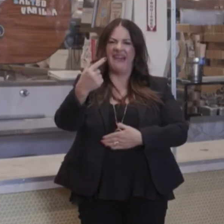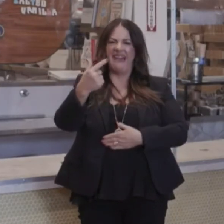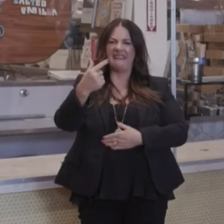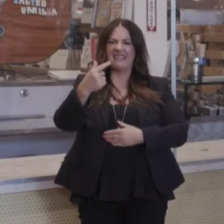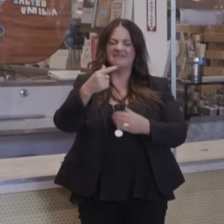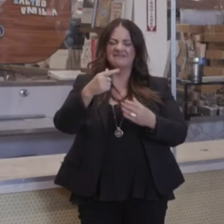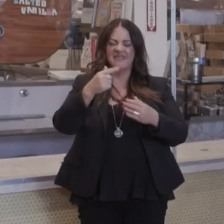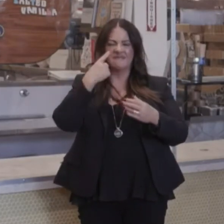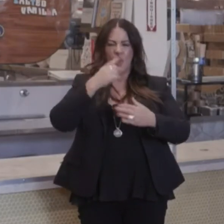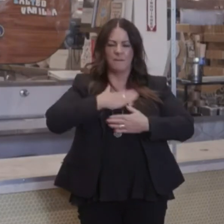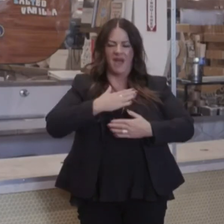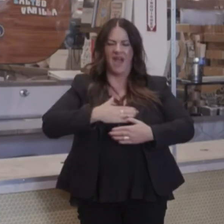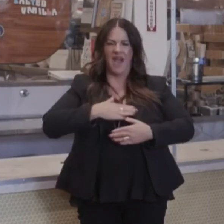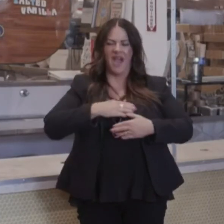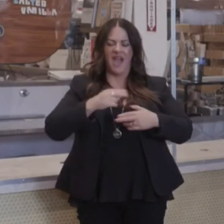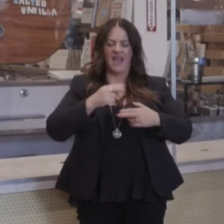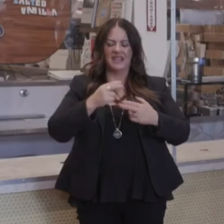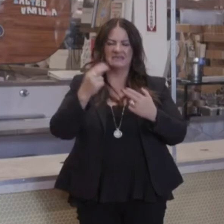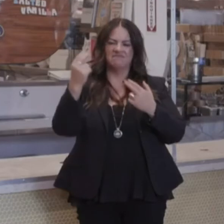weeks ago that we had